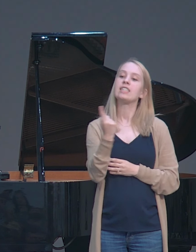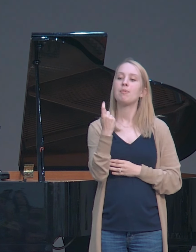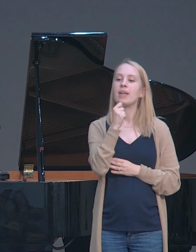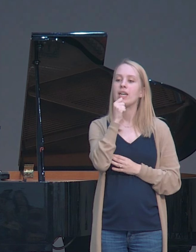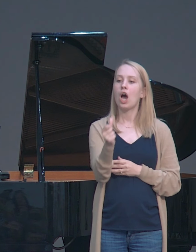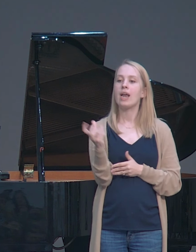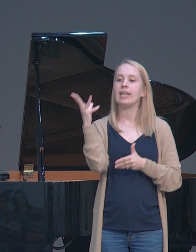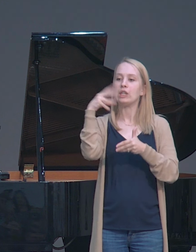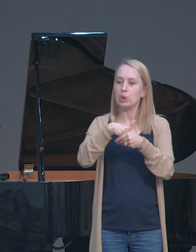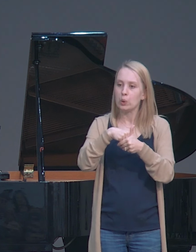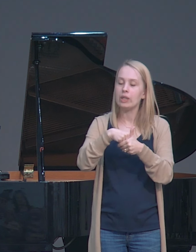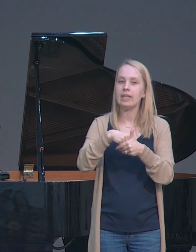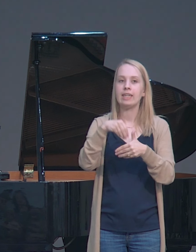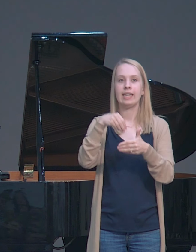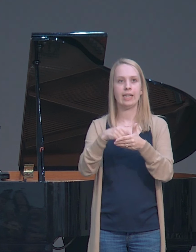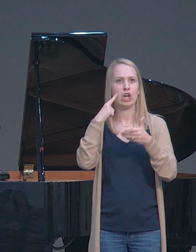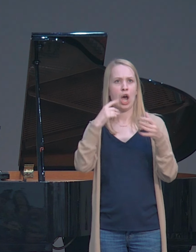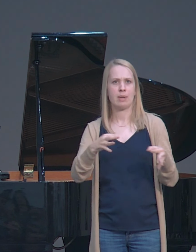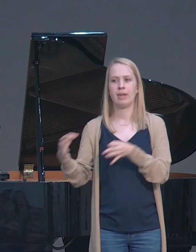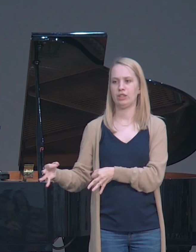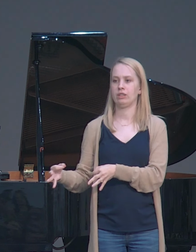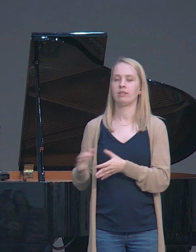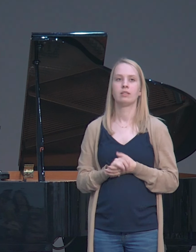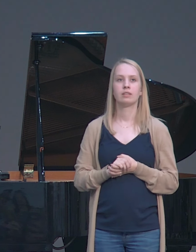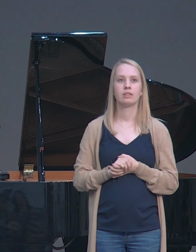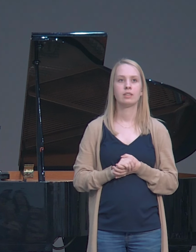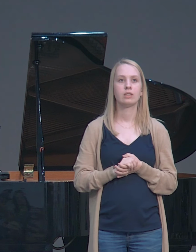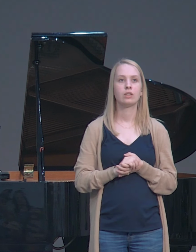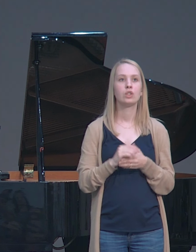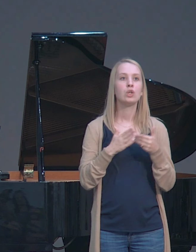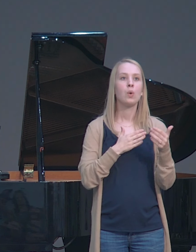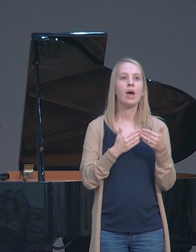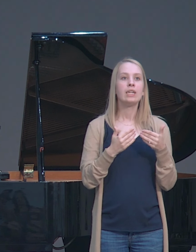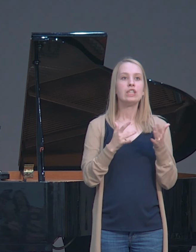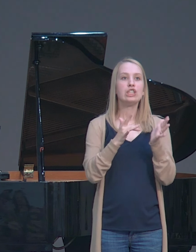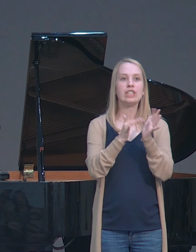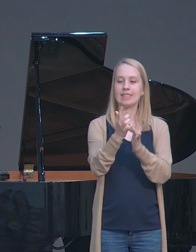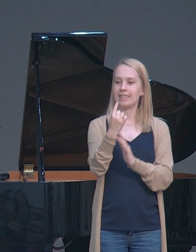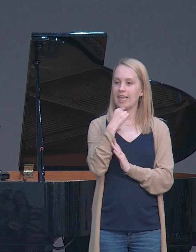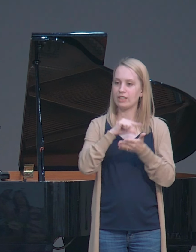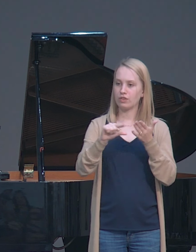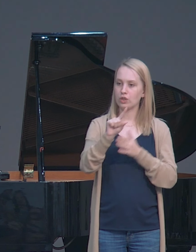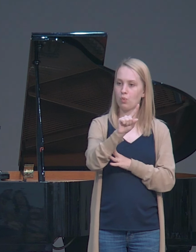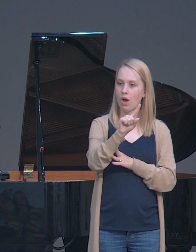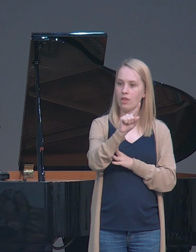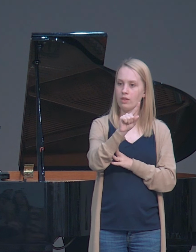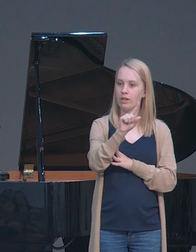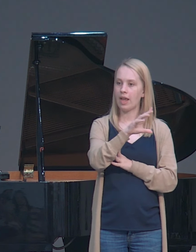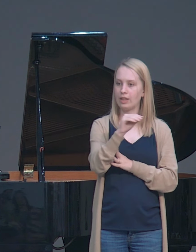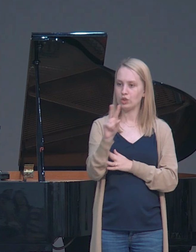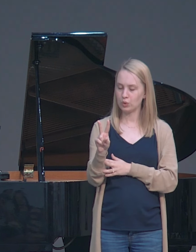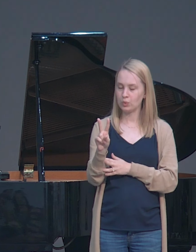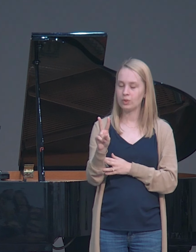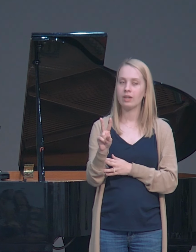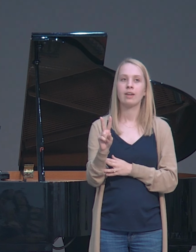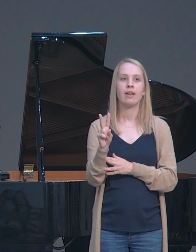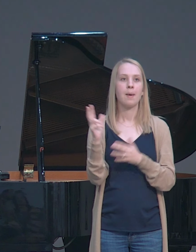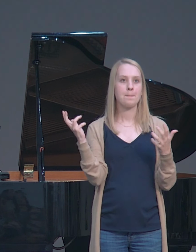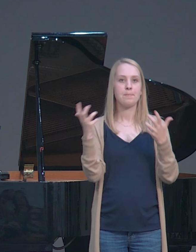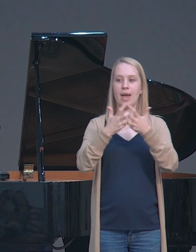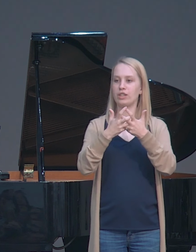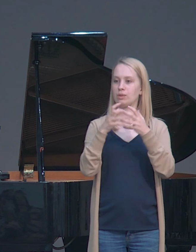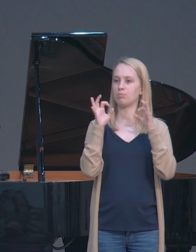included in condemnation. What Jesus says in verses 1 through 2 of chapter 7 falls perfectly in line